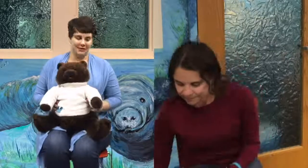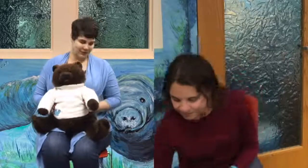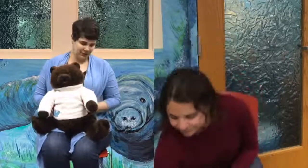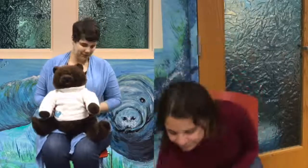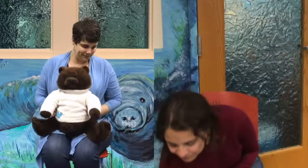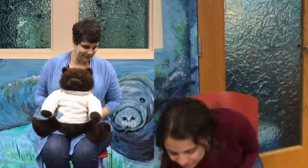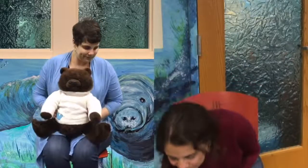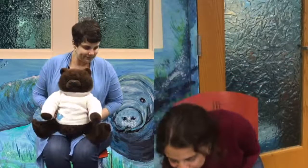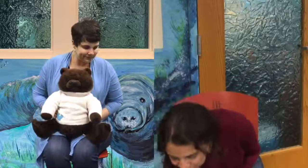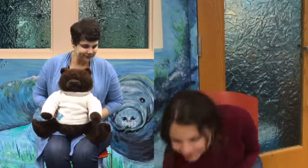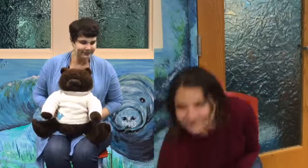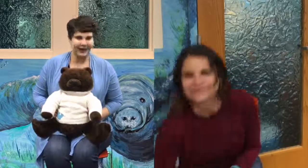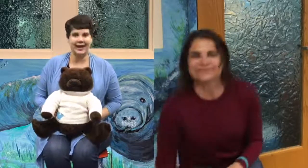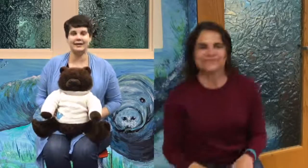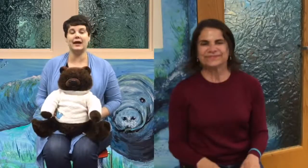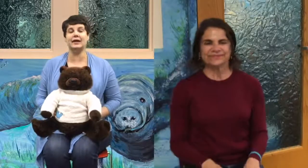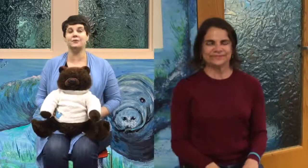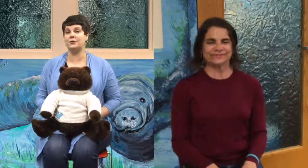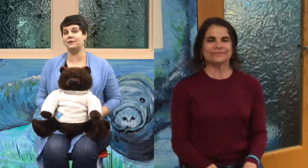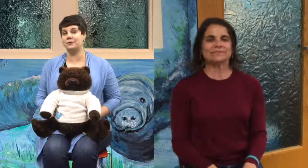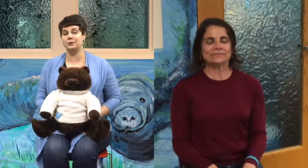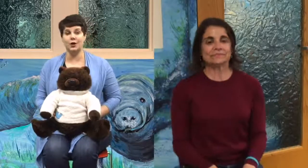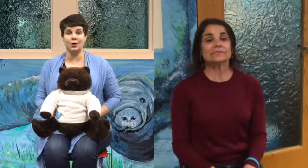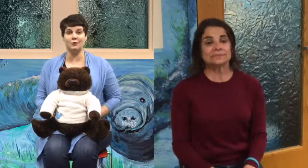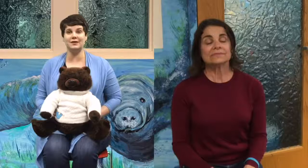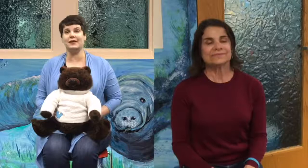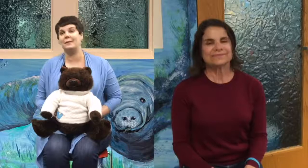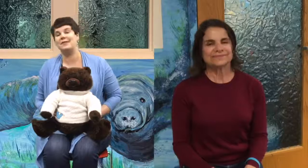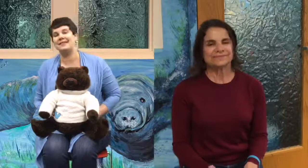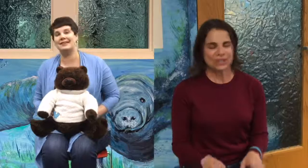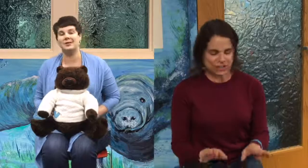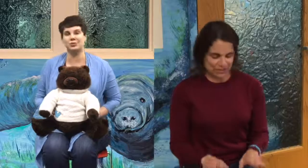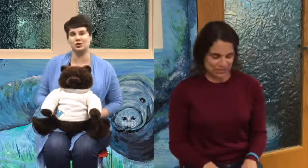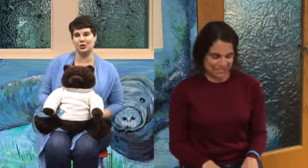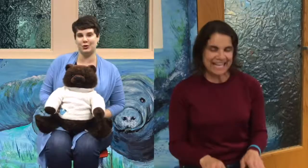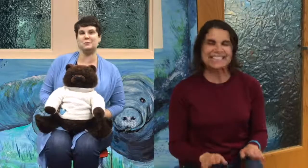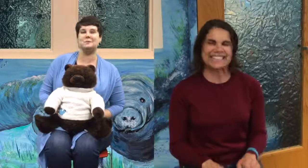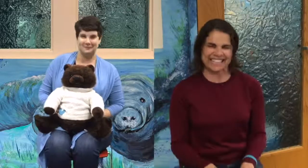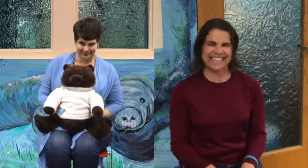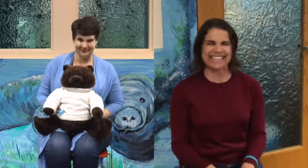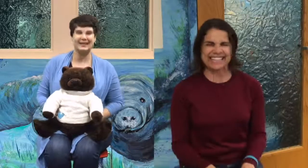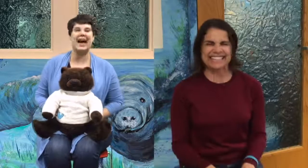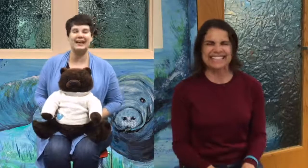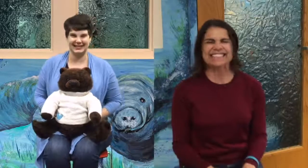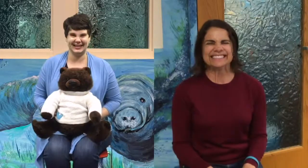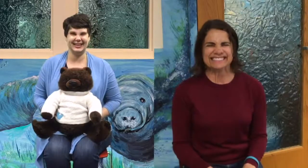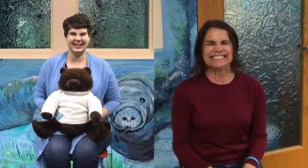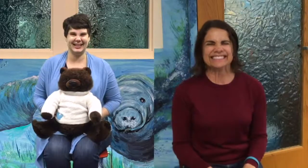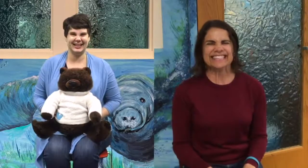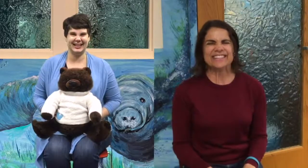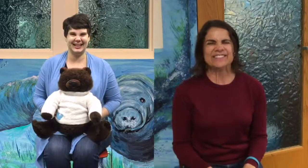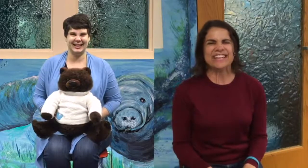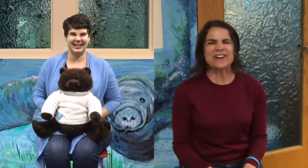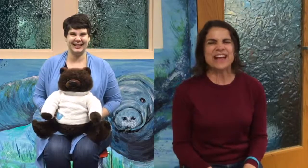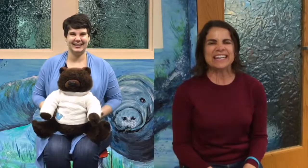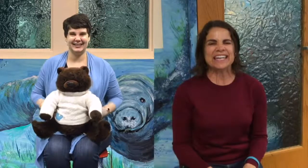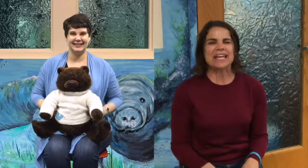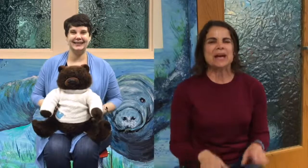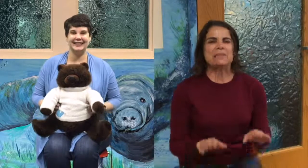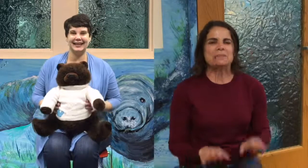one. And if you don't, Miss Nancy, just pretend. Here we go, ready?